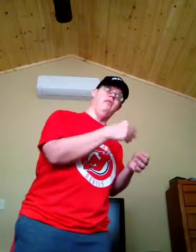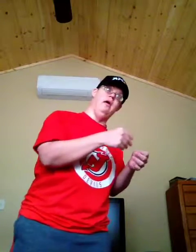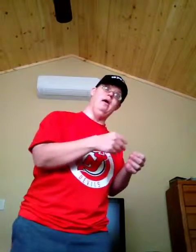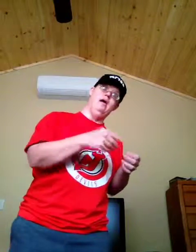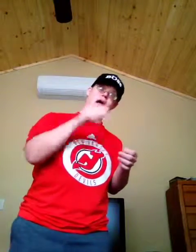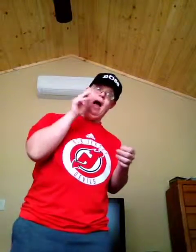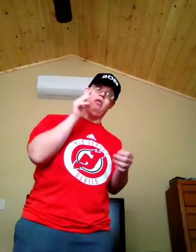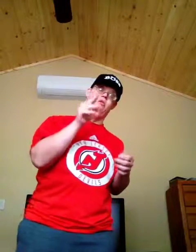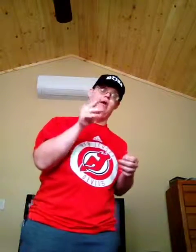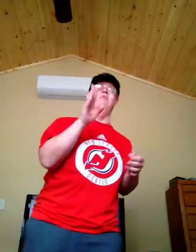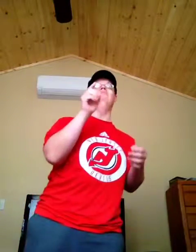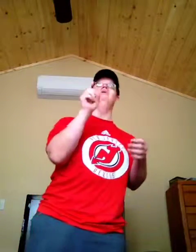that.